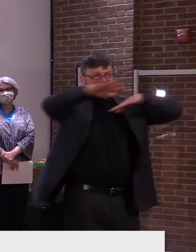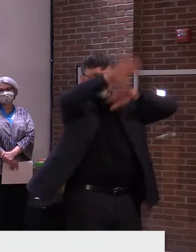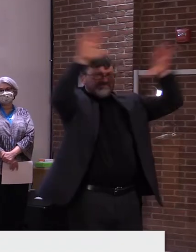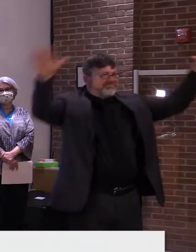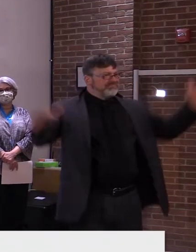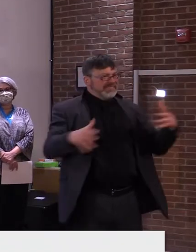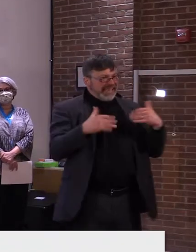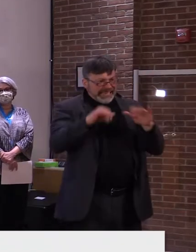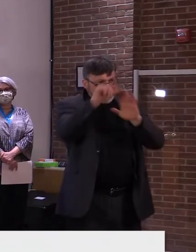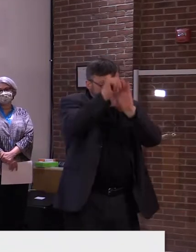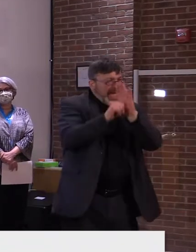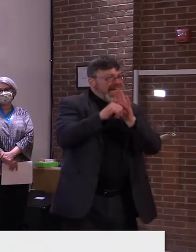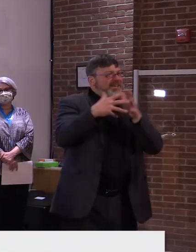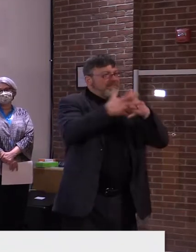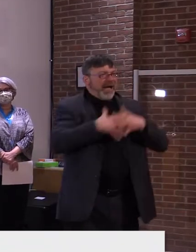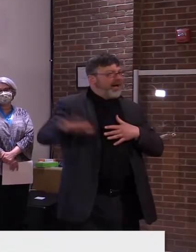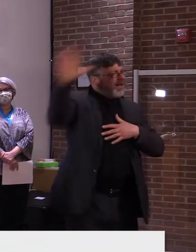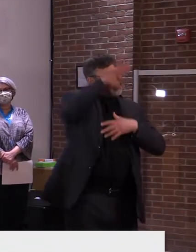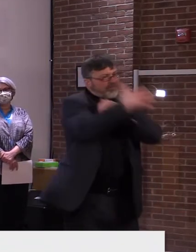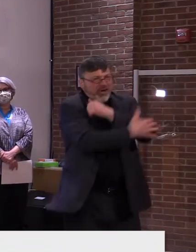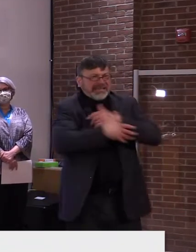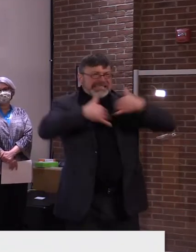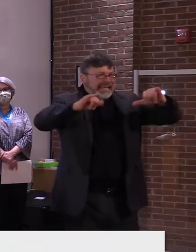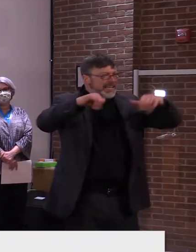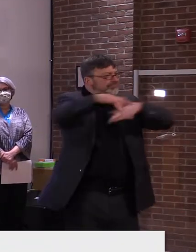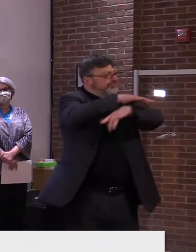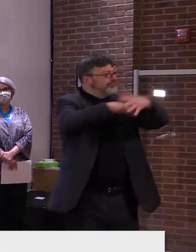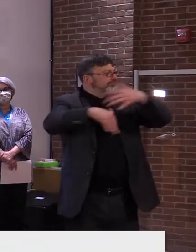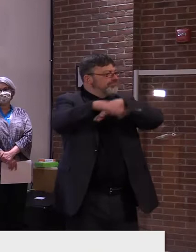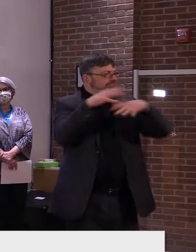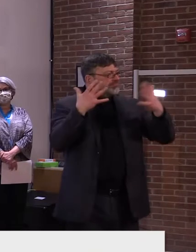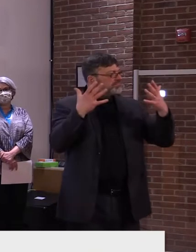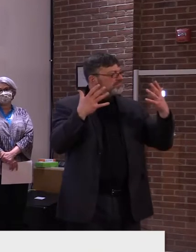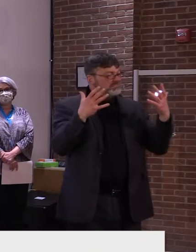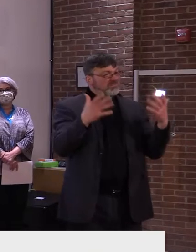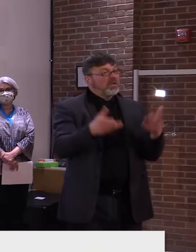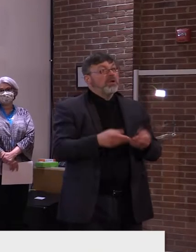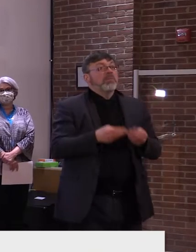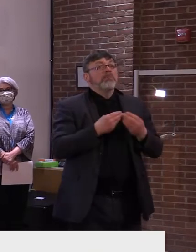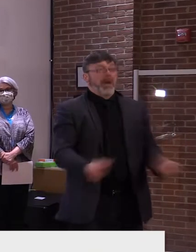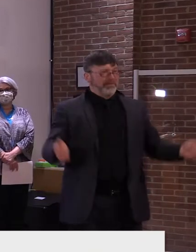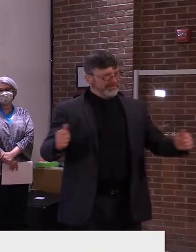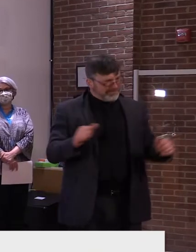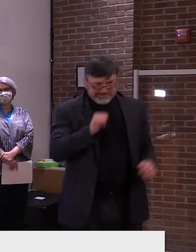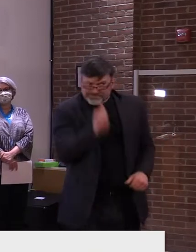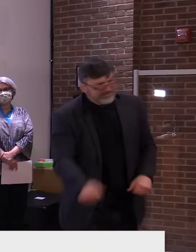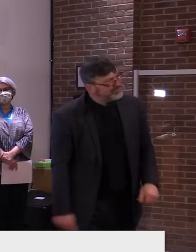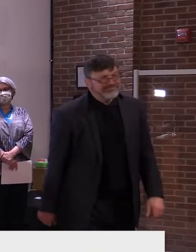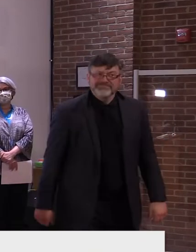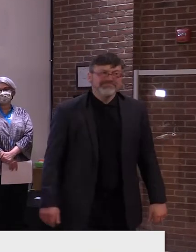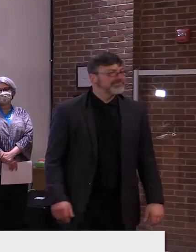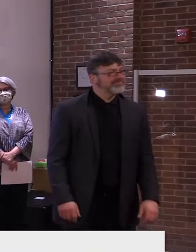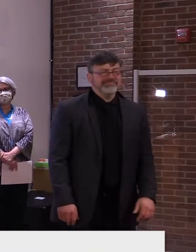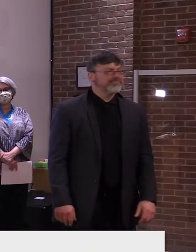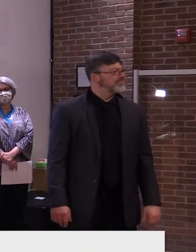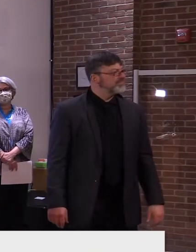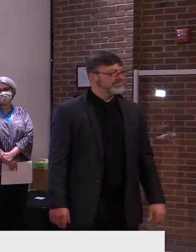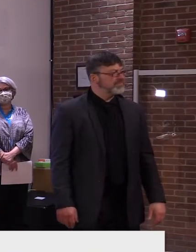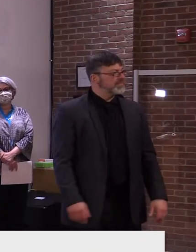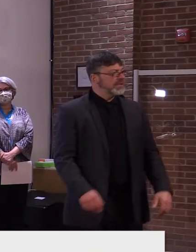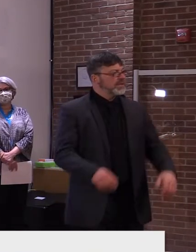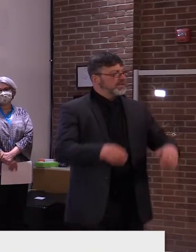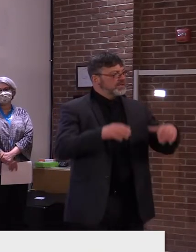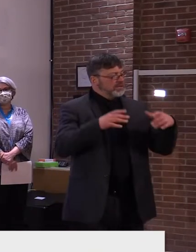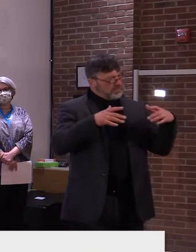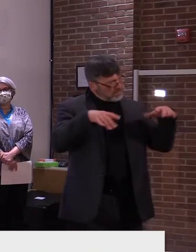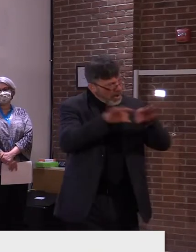ahead in the race. If we can use our prevention and testing tools and get vaccinated as soon as it's our turn,